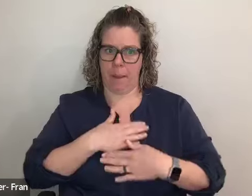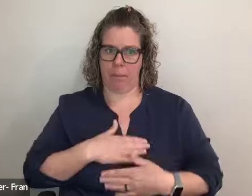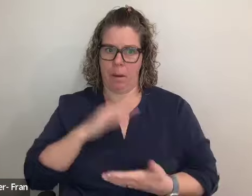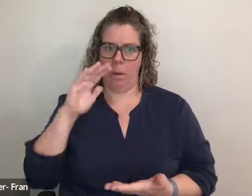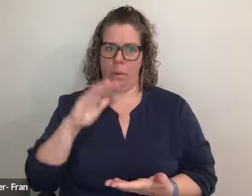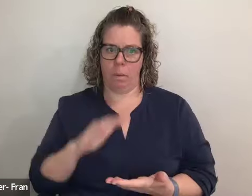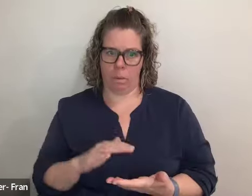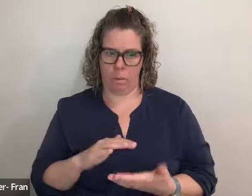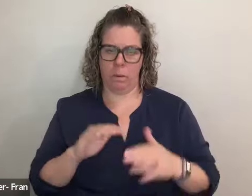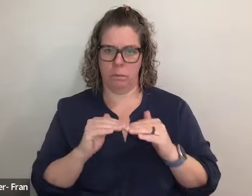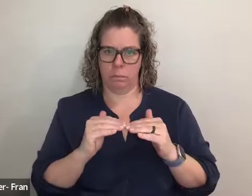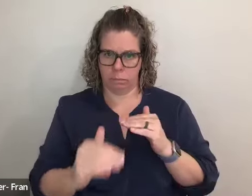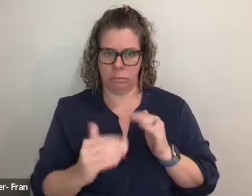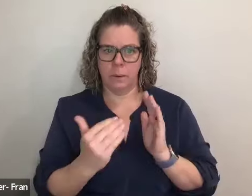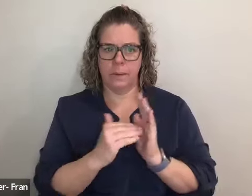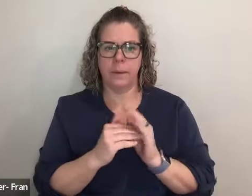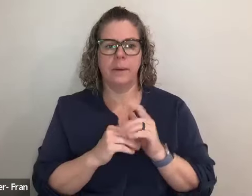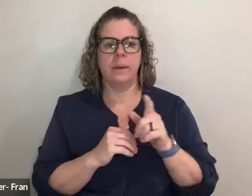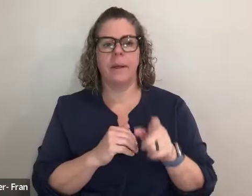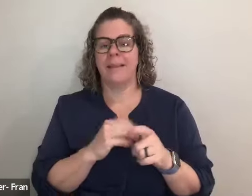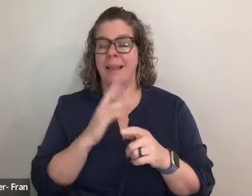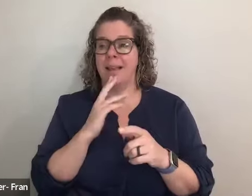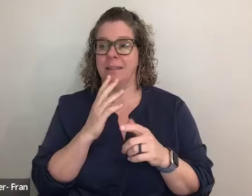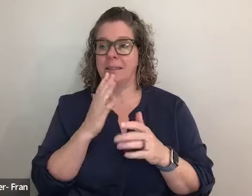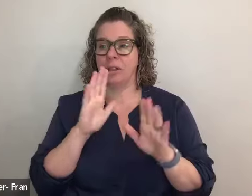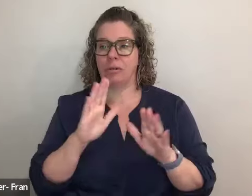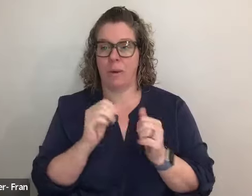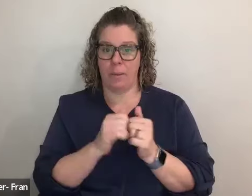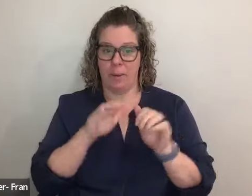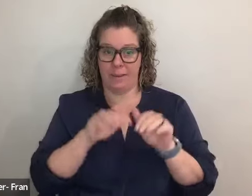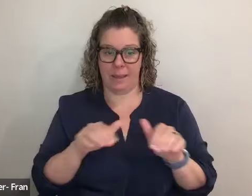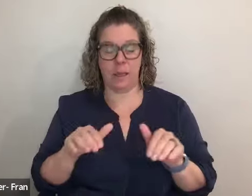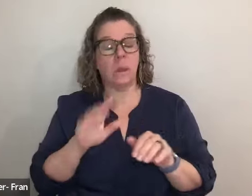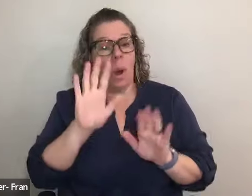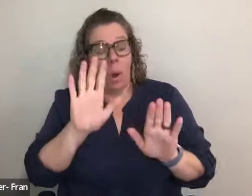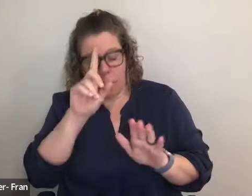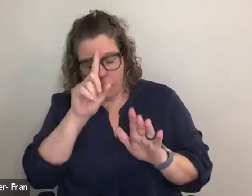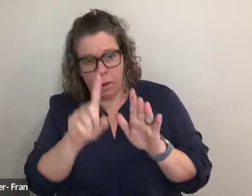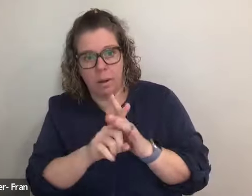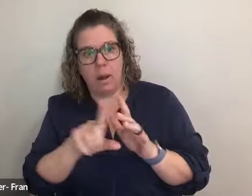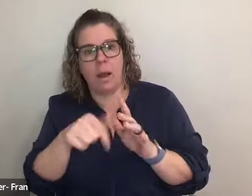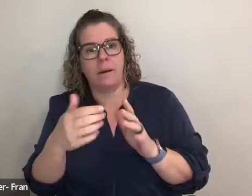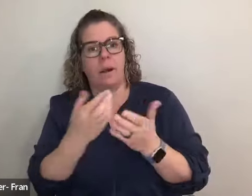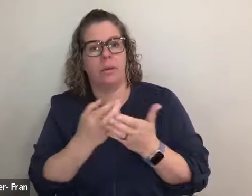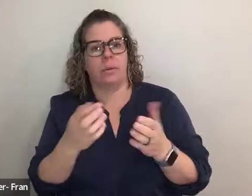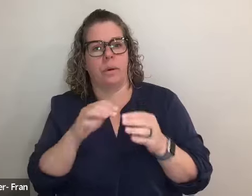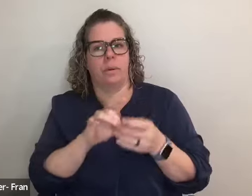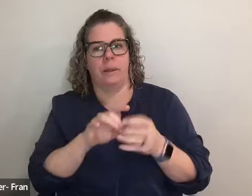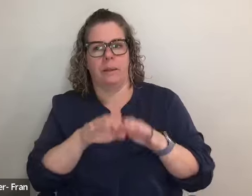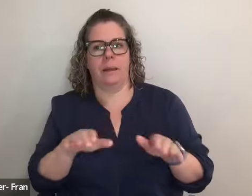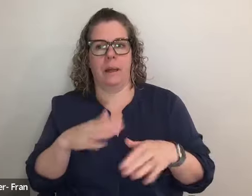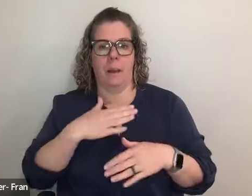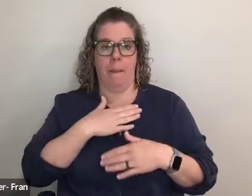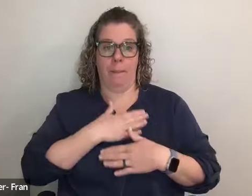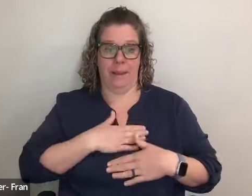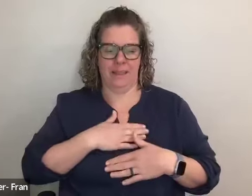model. And these ones are great with kids too. Oh, another resource that I use for kids, instead of pleasant,